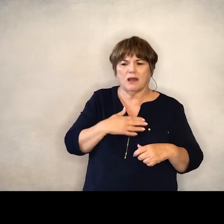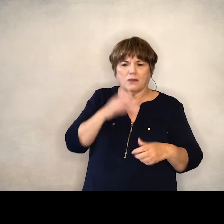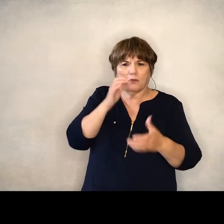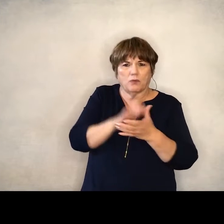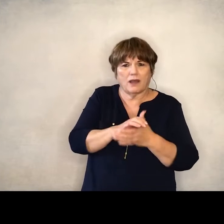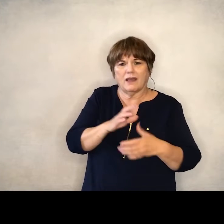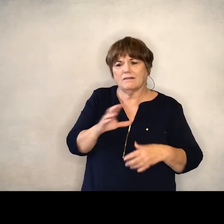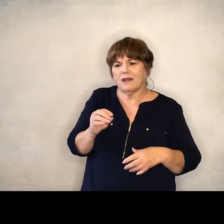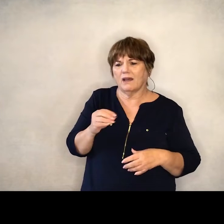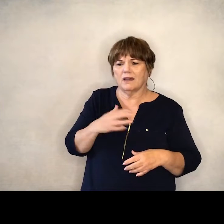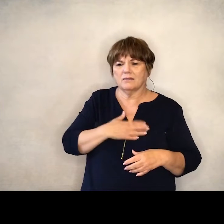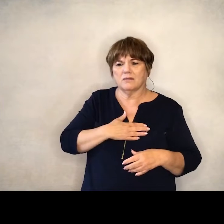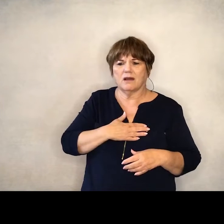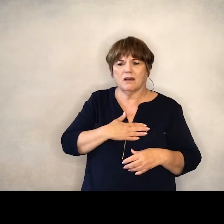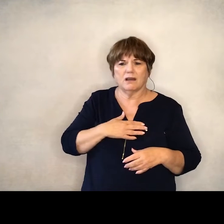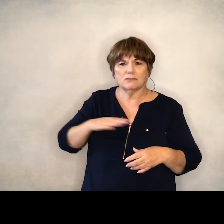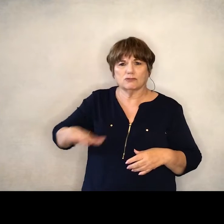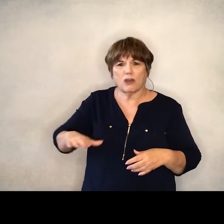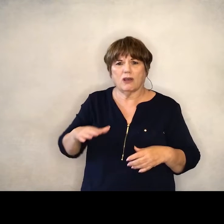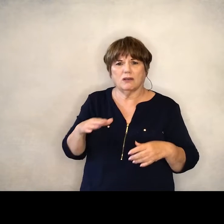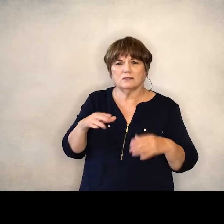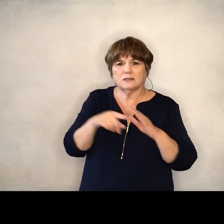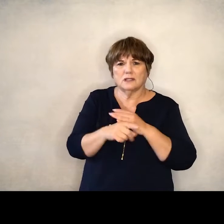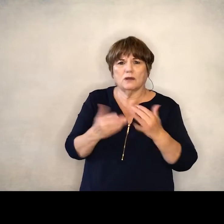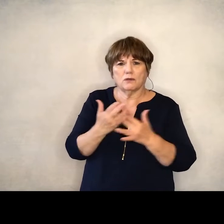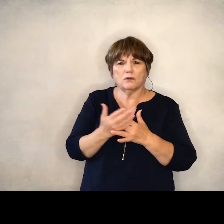this most complex of issues.